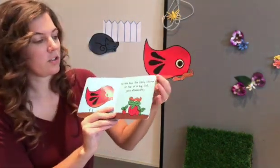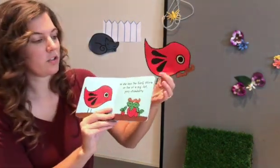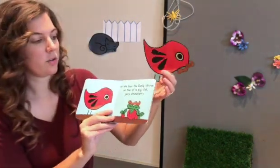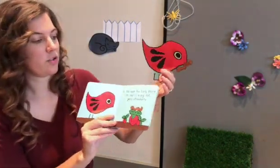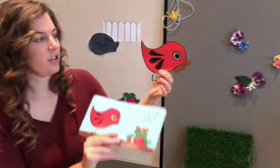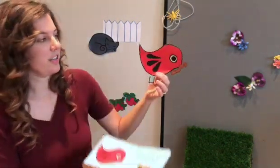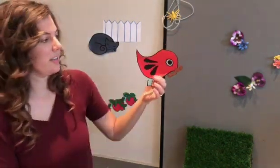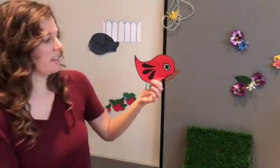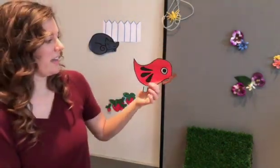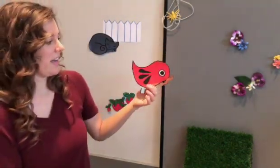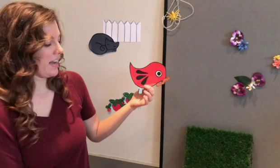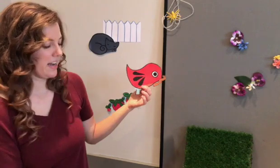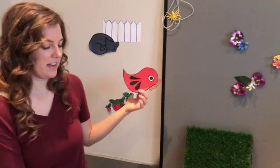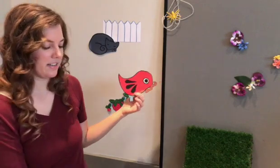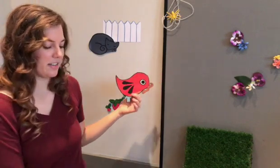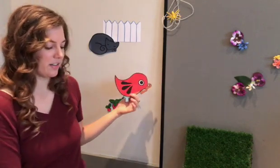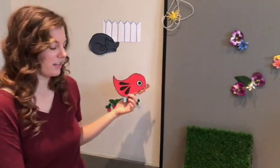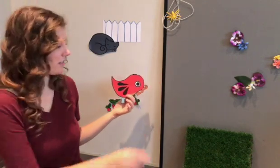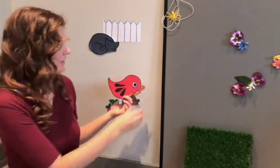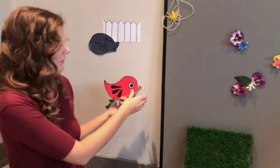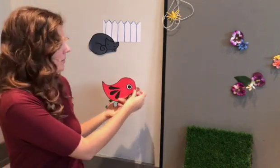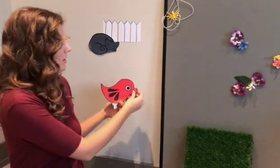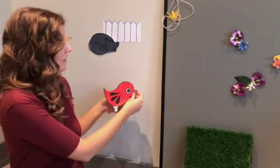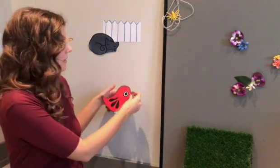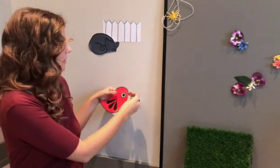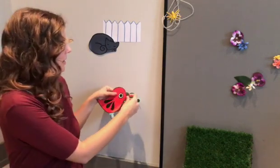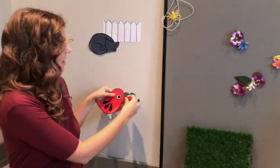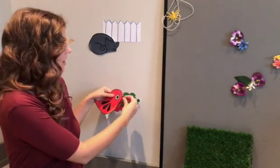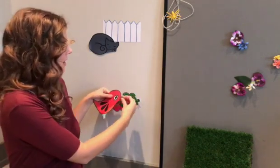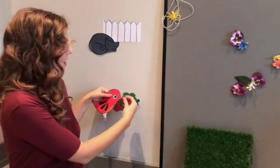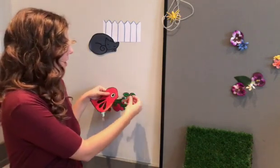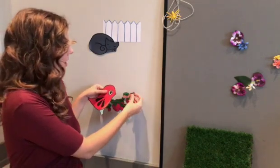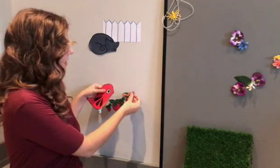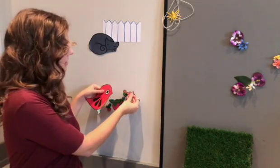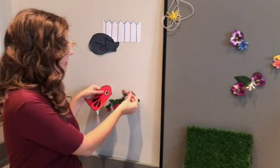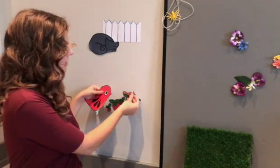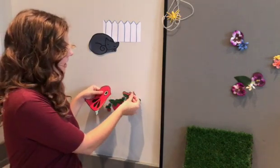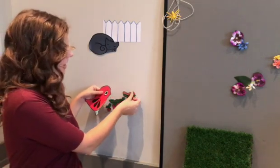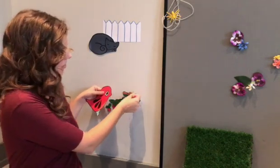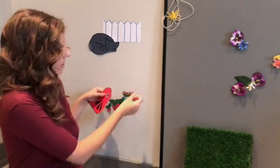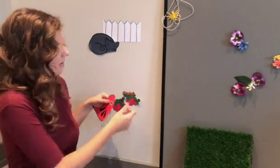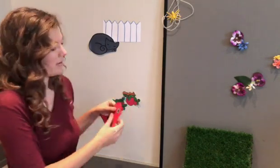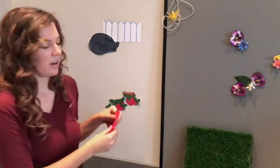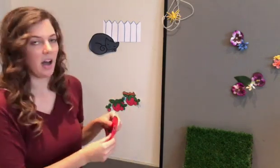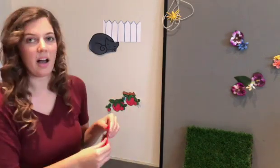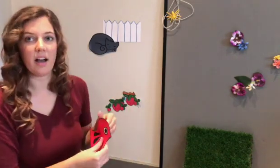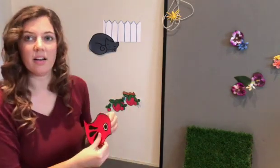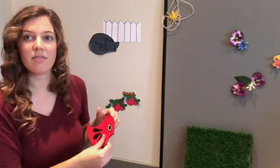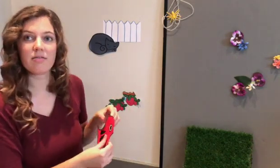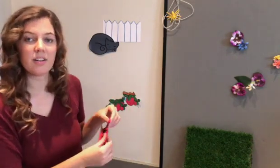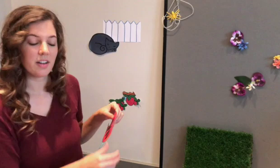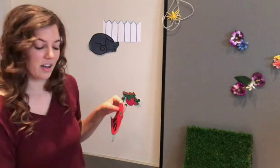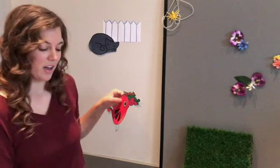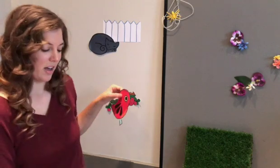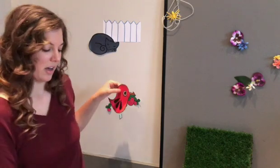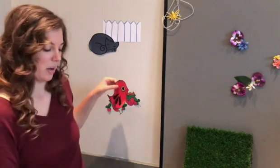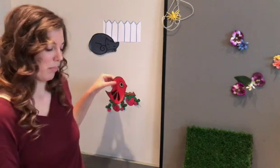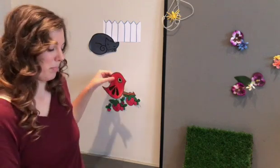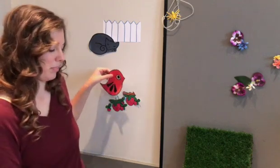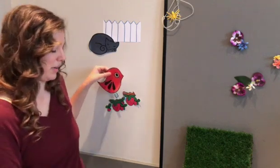So she lays the early worm on top of a